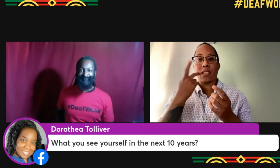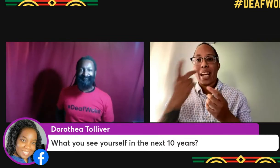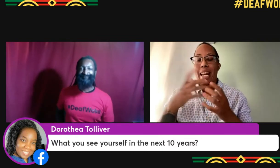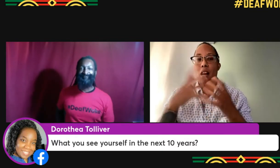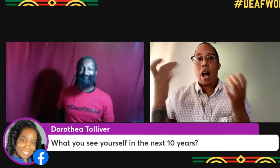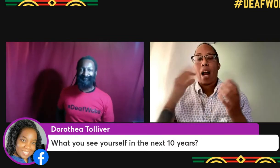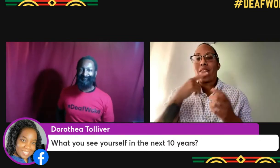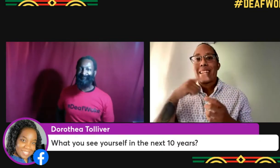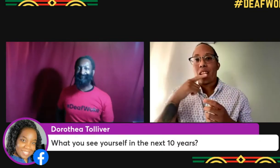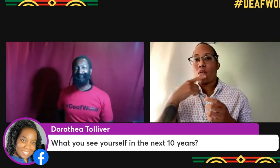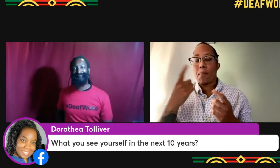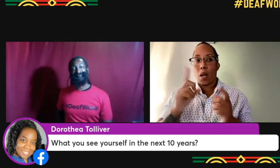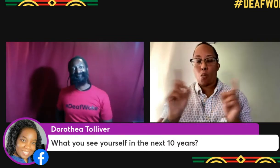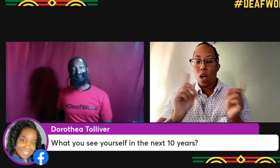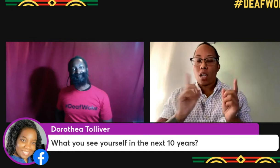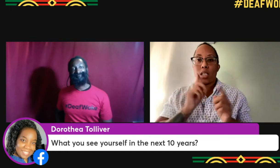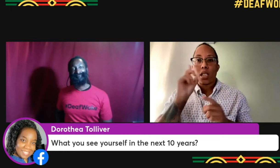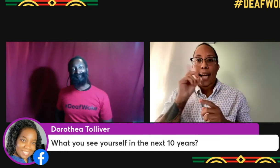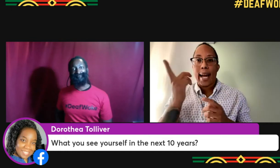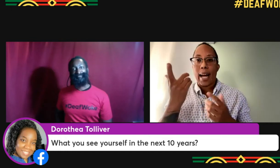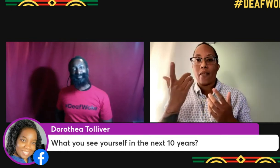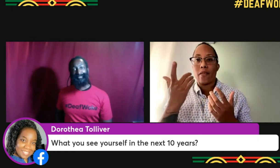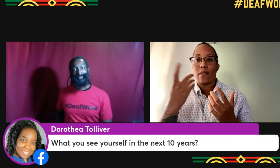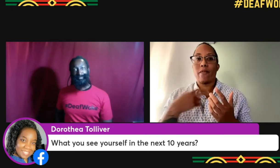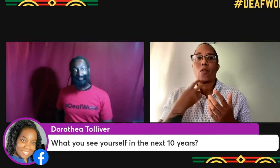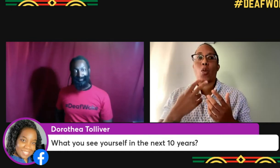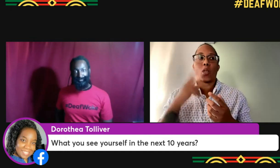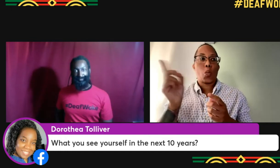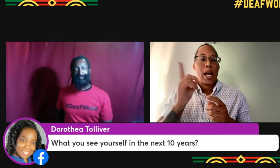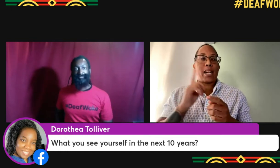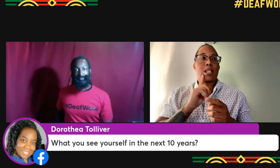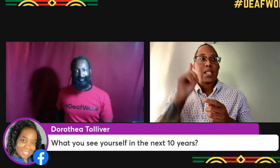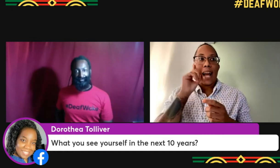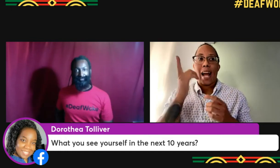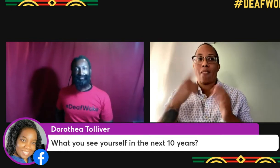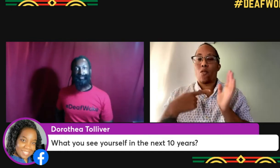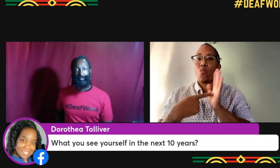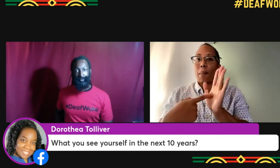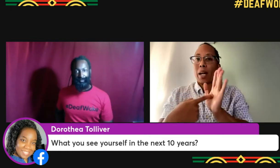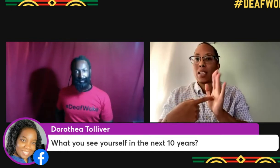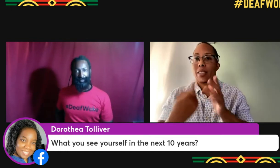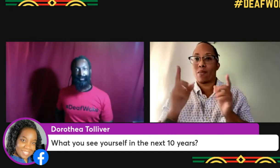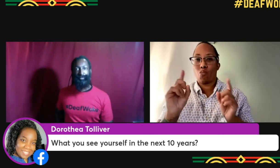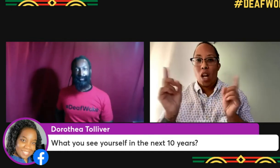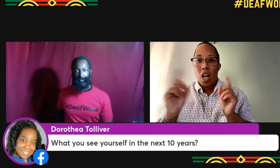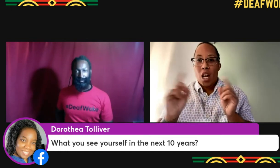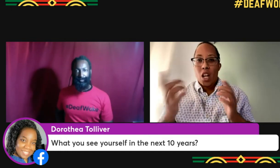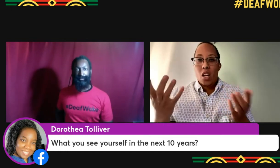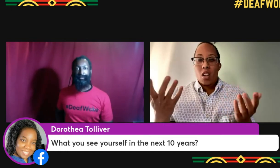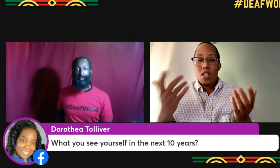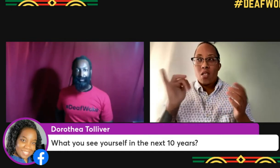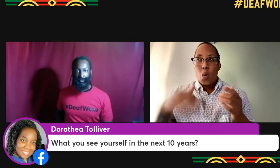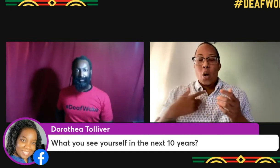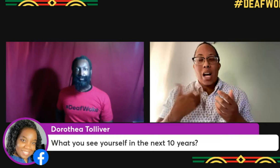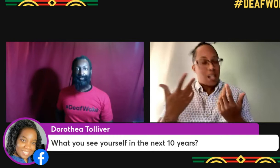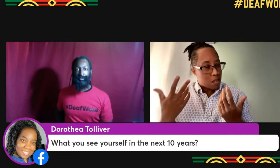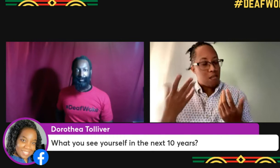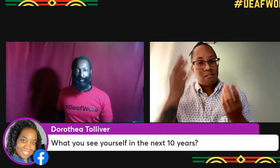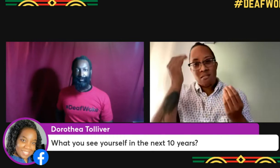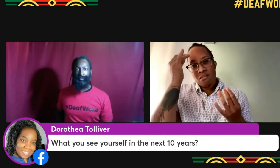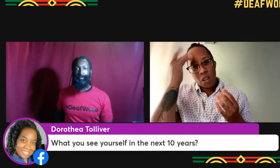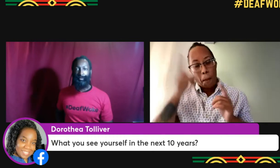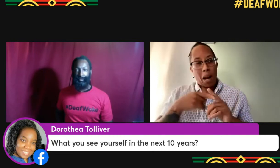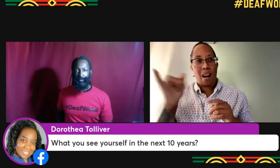ignored. We need deaf folks in holistic health. There are a lot of hearing healers, but where are the deaf voices? Where's the deaf